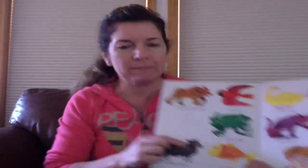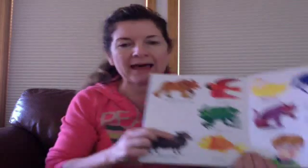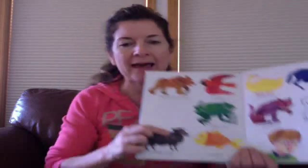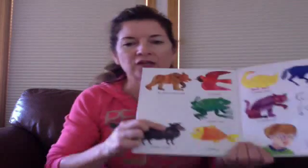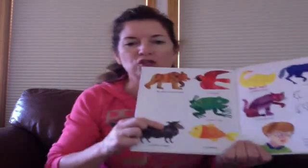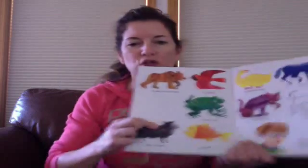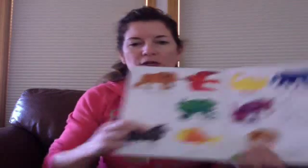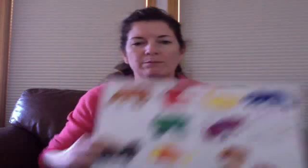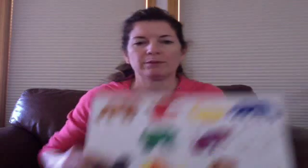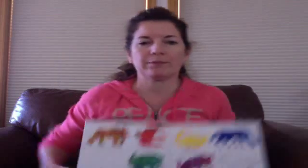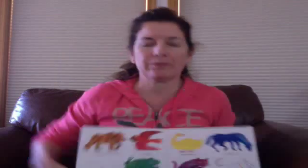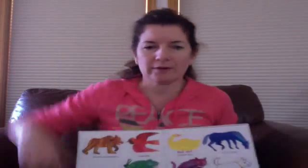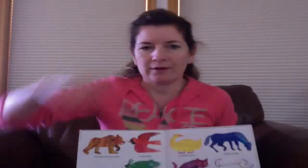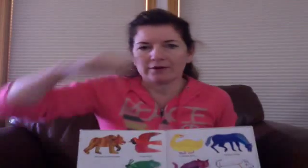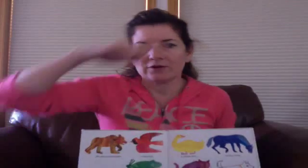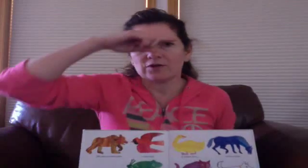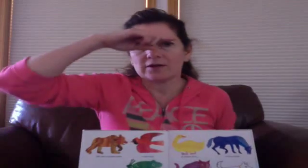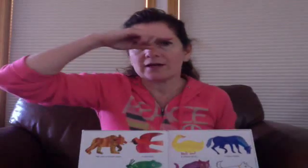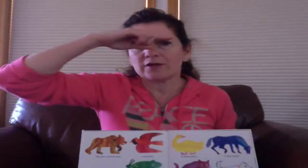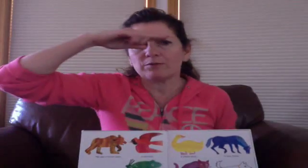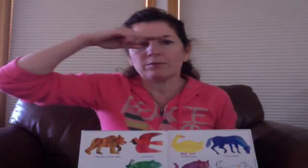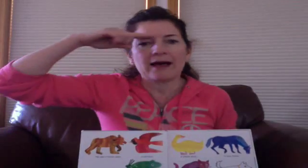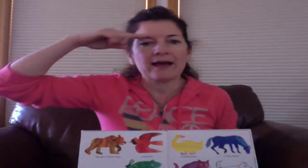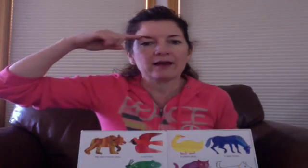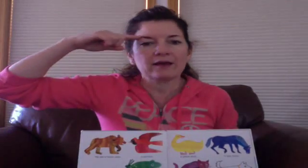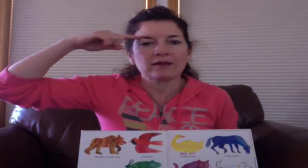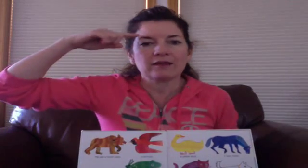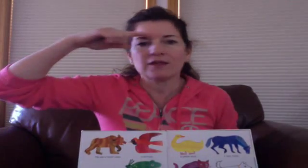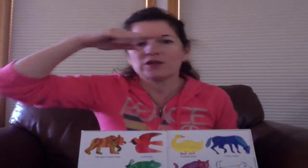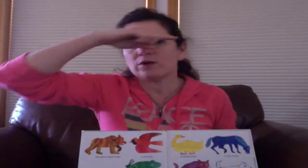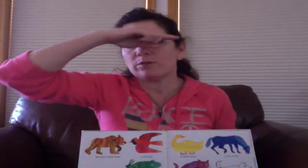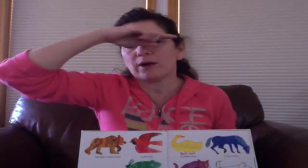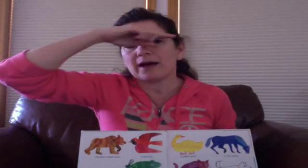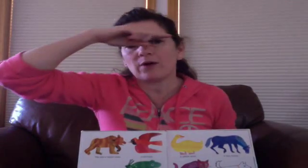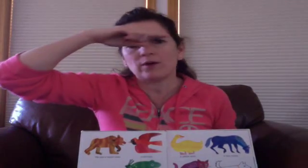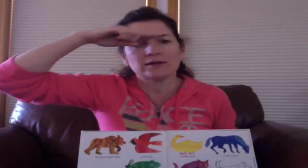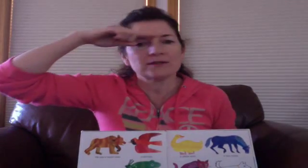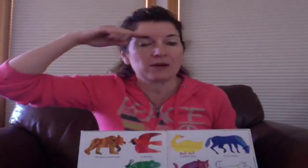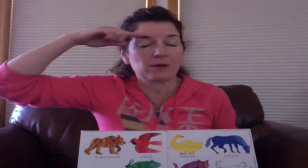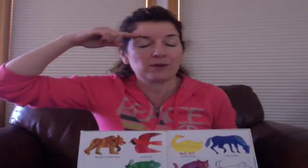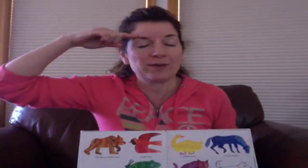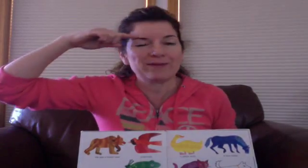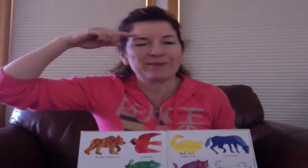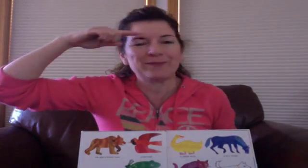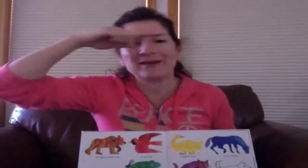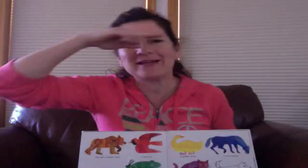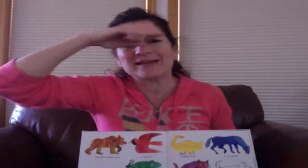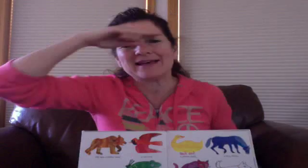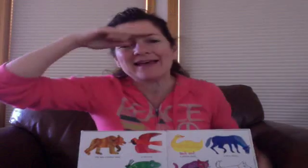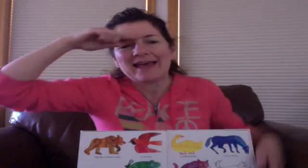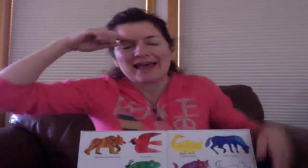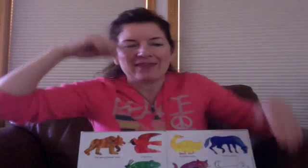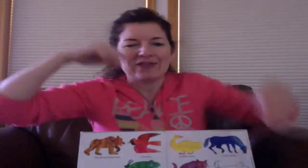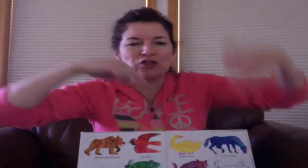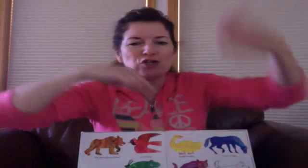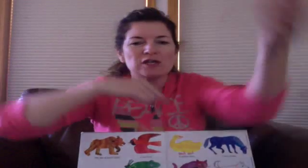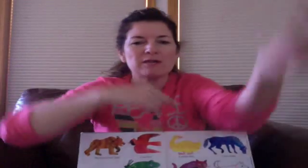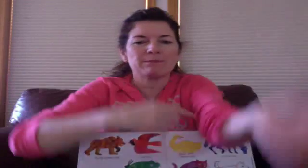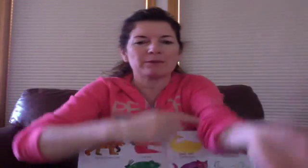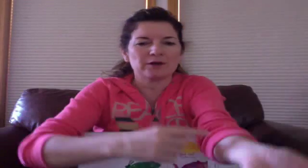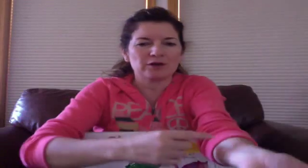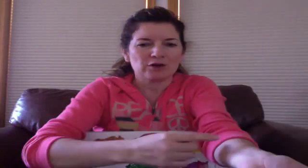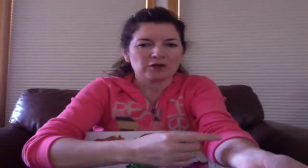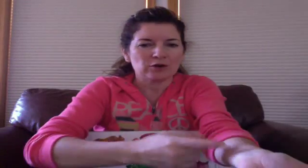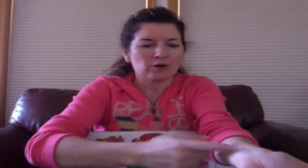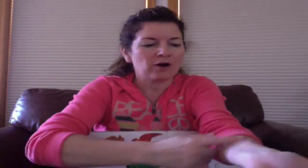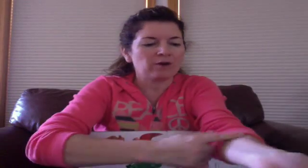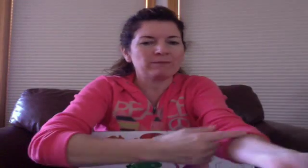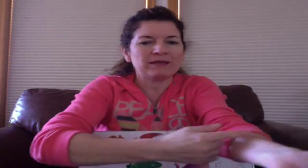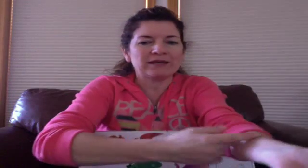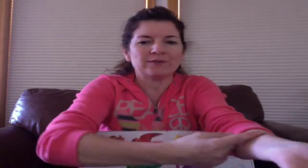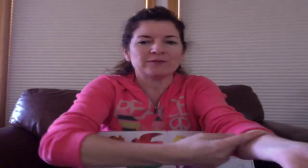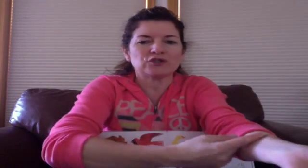Black sheep. So the color black, the unibrow is how I remember it. And then sheep, your arm becomes a